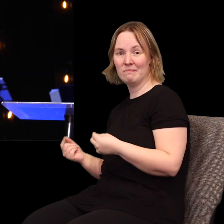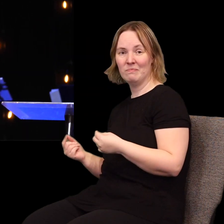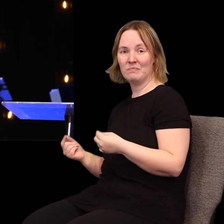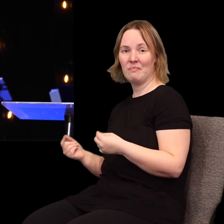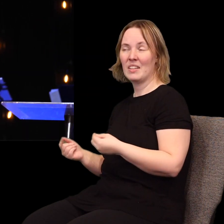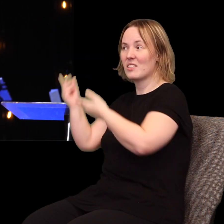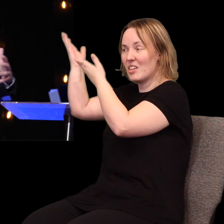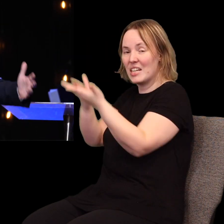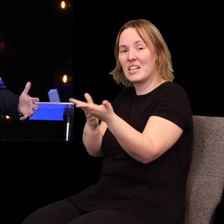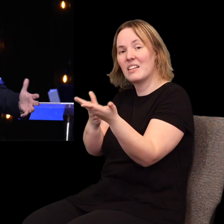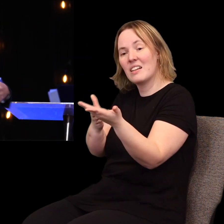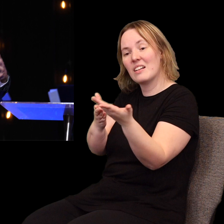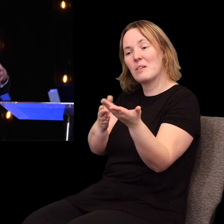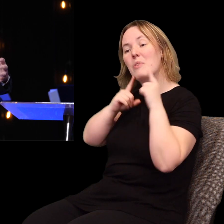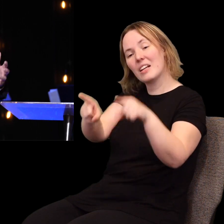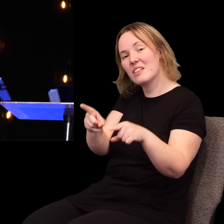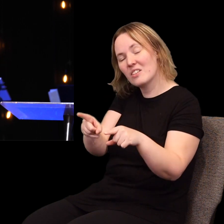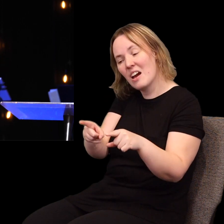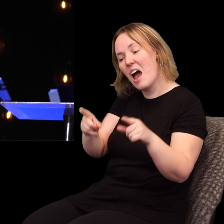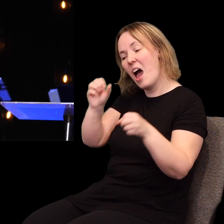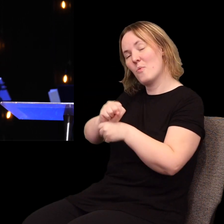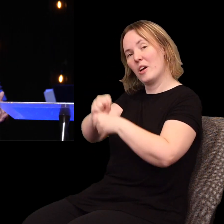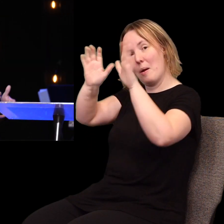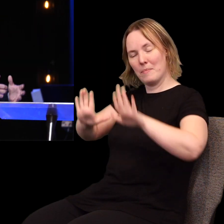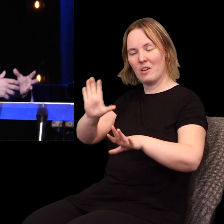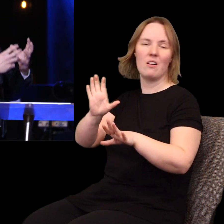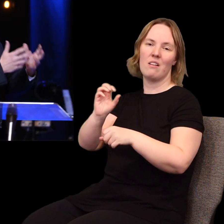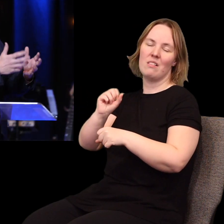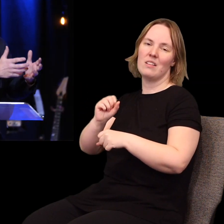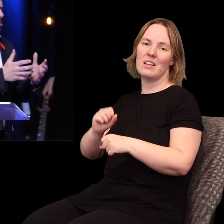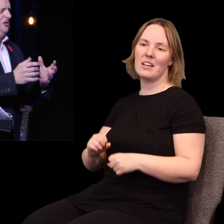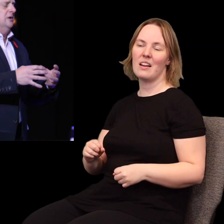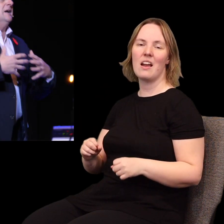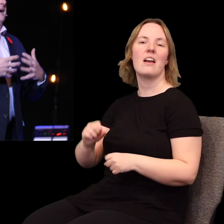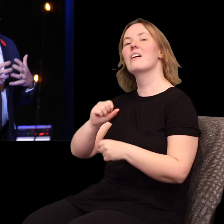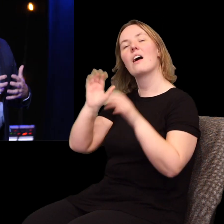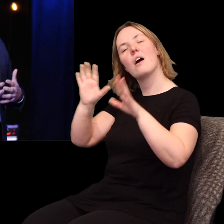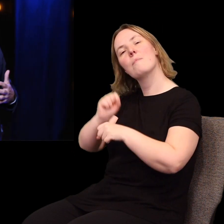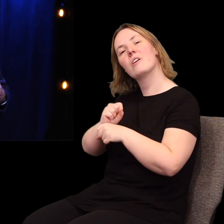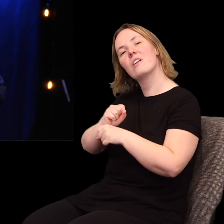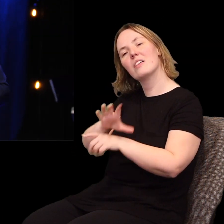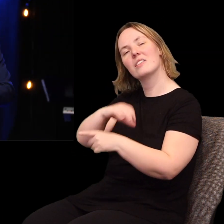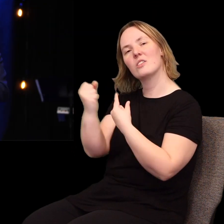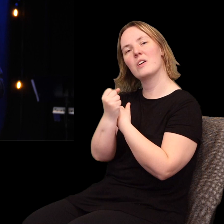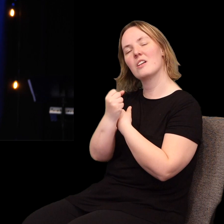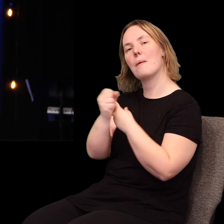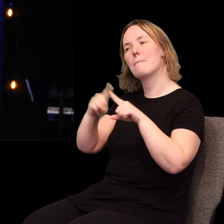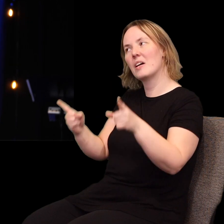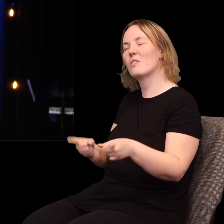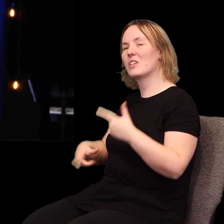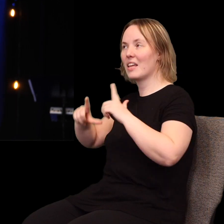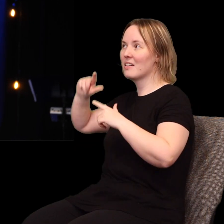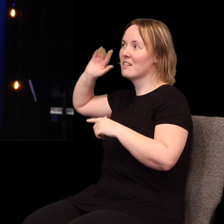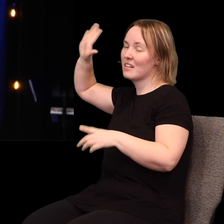So I can actually bring a real resolution to this. I can actually work a miracle in this situation because your flesh can't do it. My spirit can do it, but you've got to allow